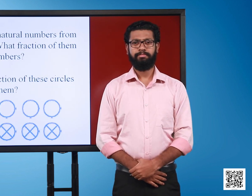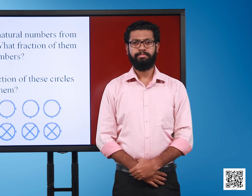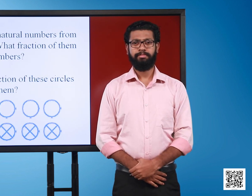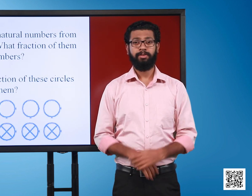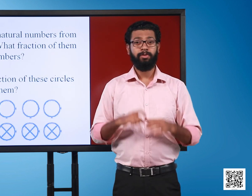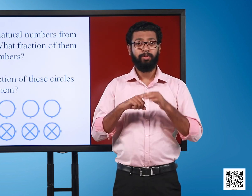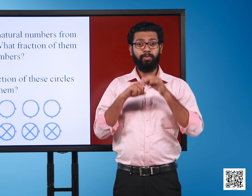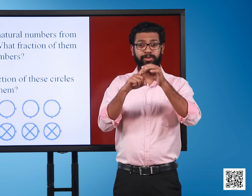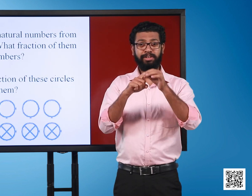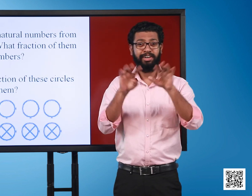'9.